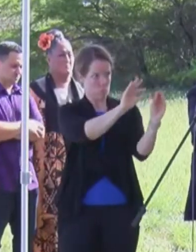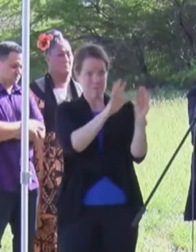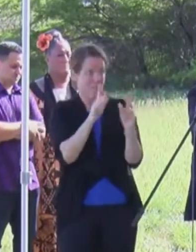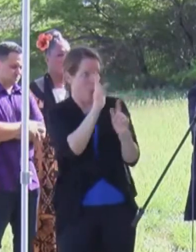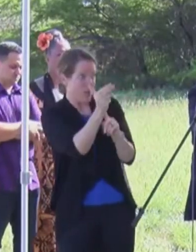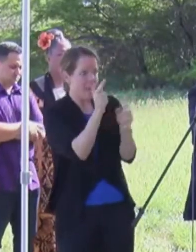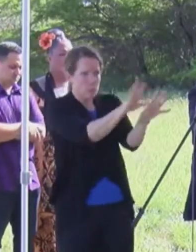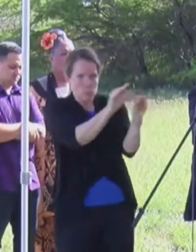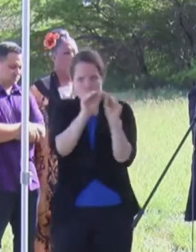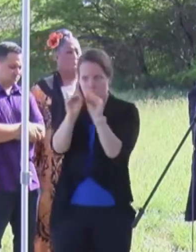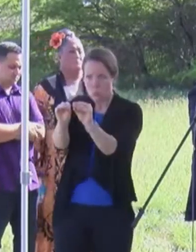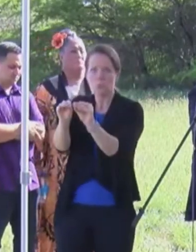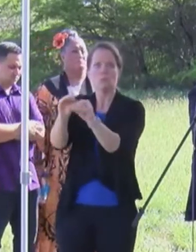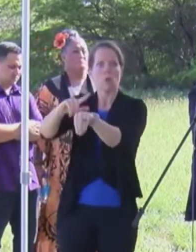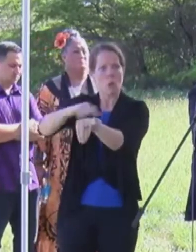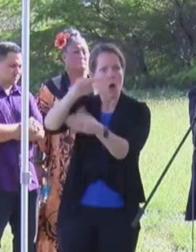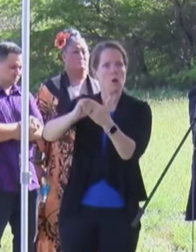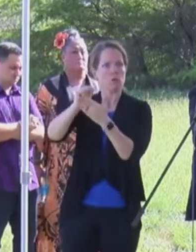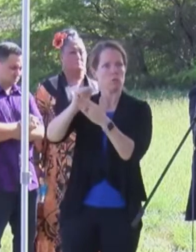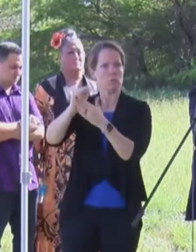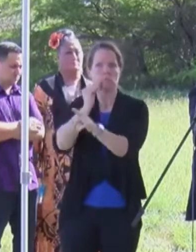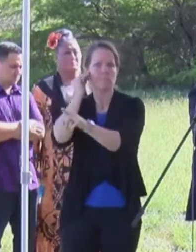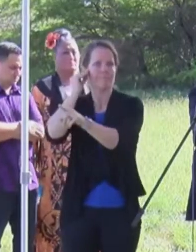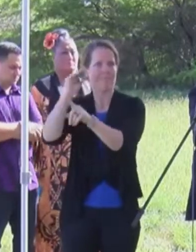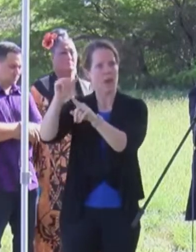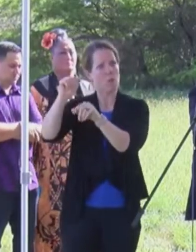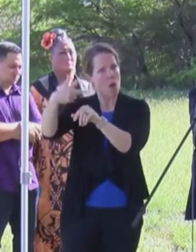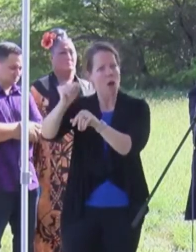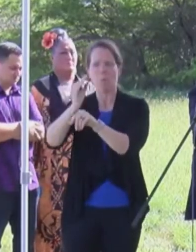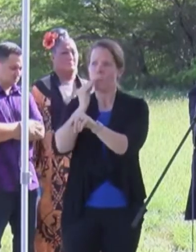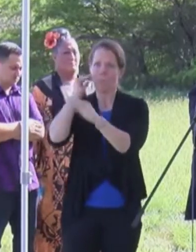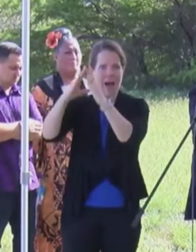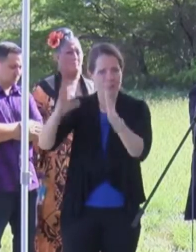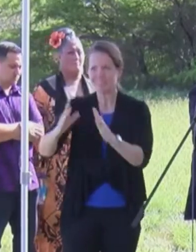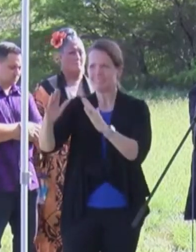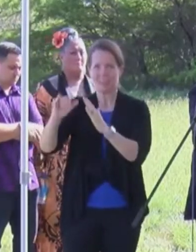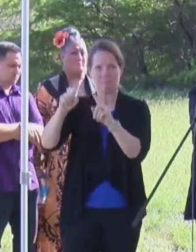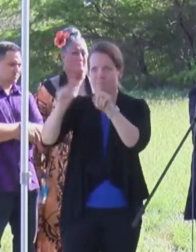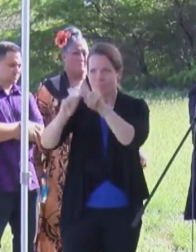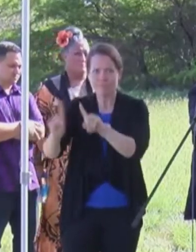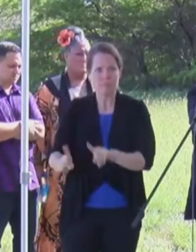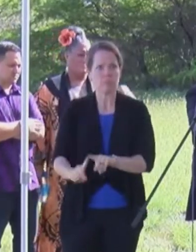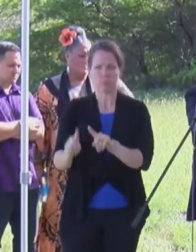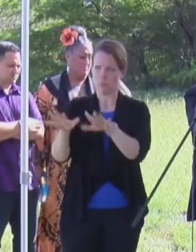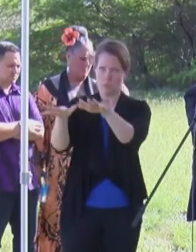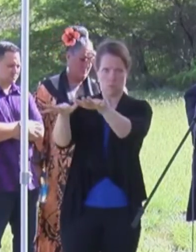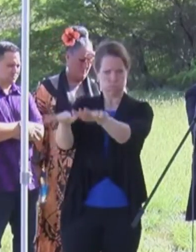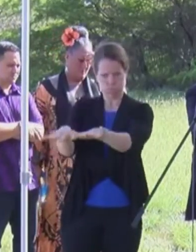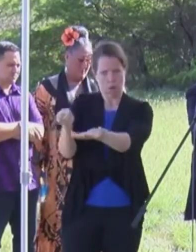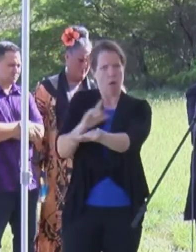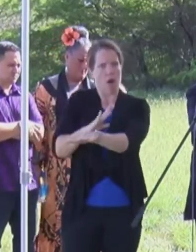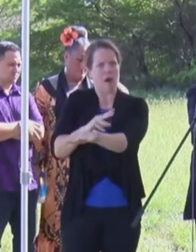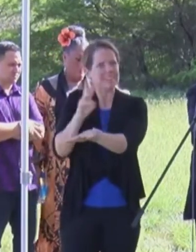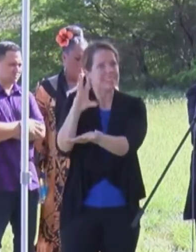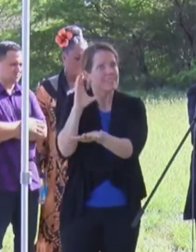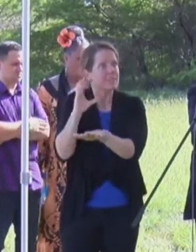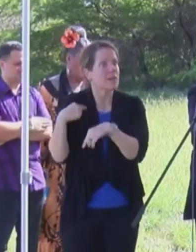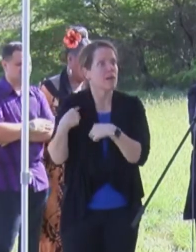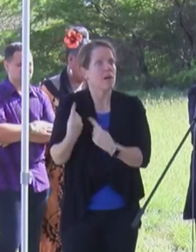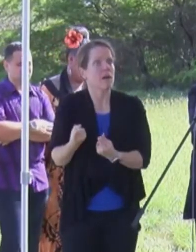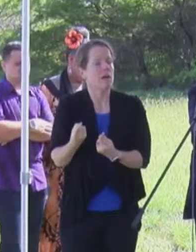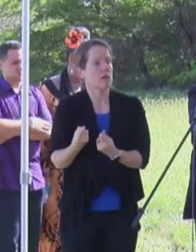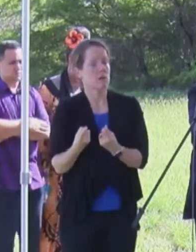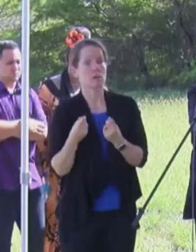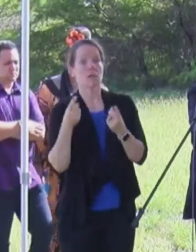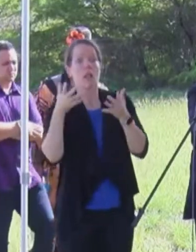people into long-term rental status, and another 1,000 that are kind of teed up. That alone, if we have great success